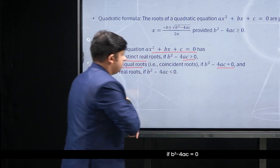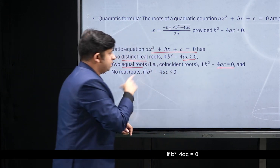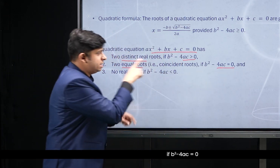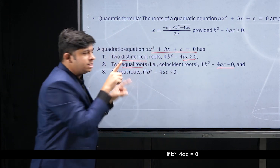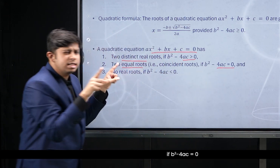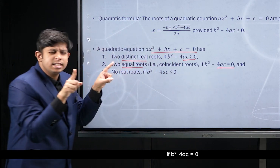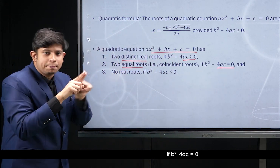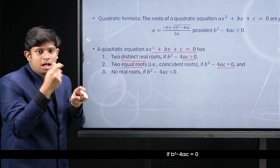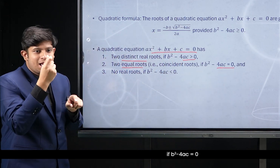0,